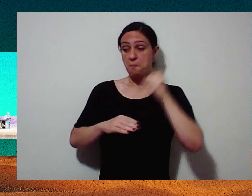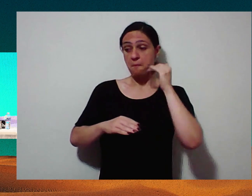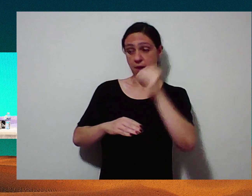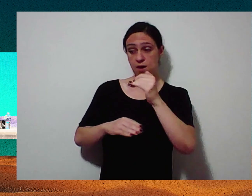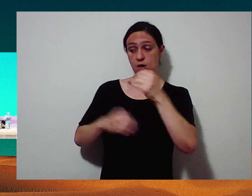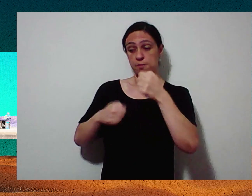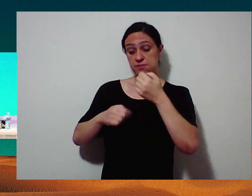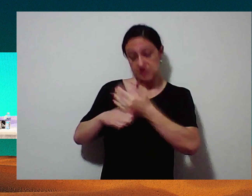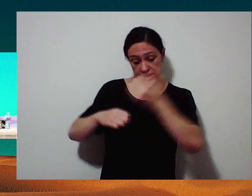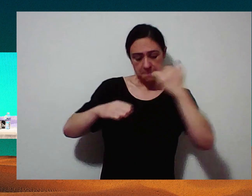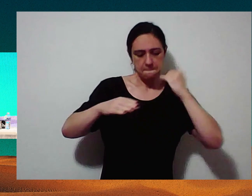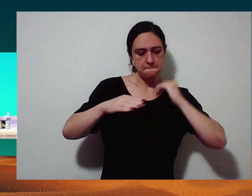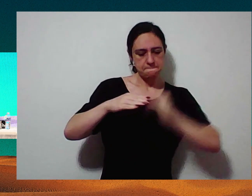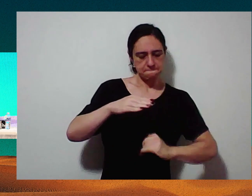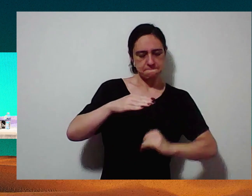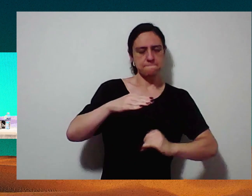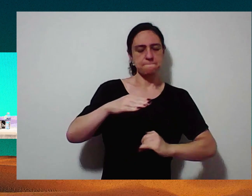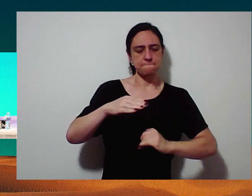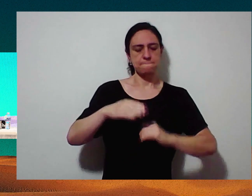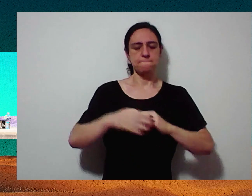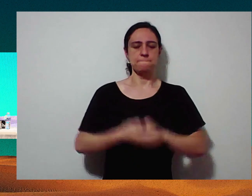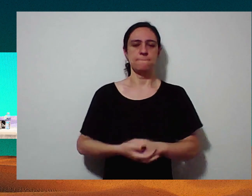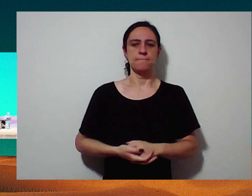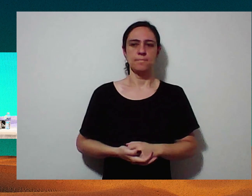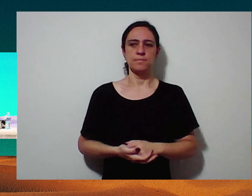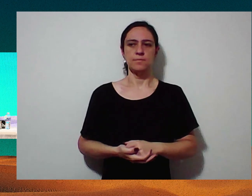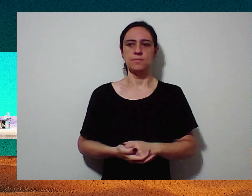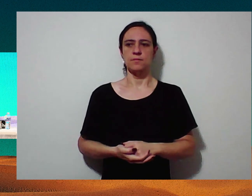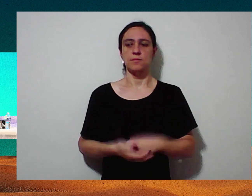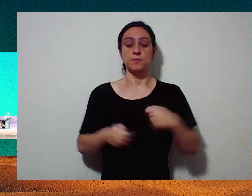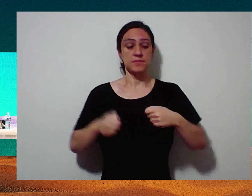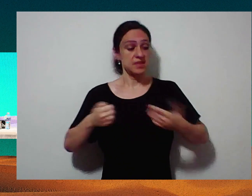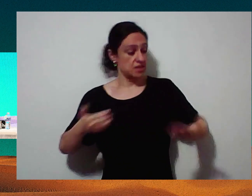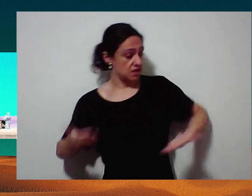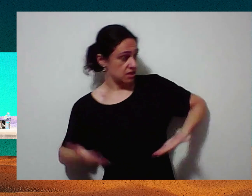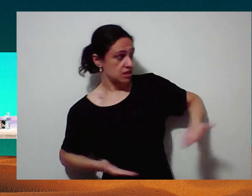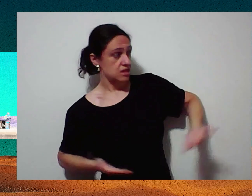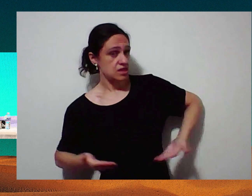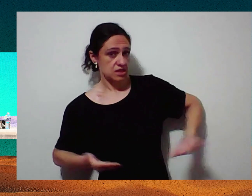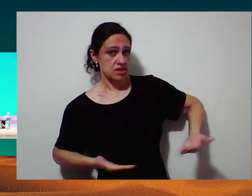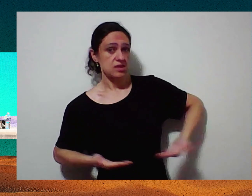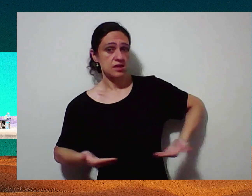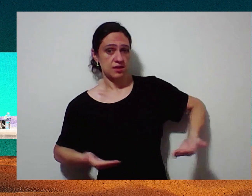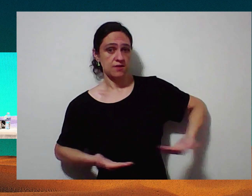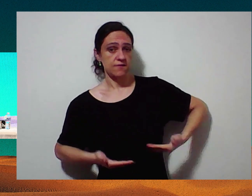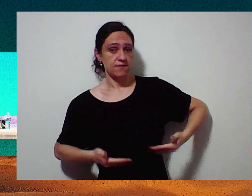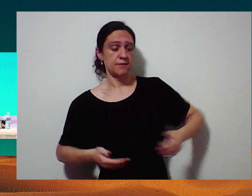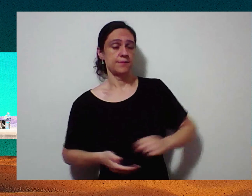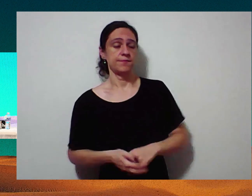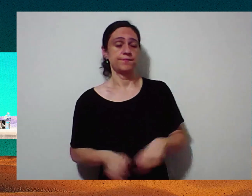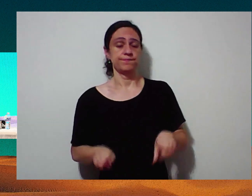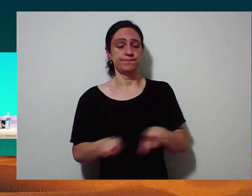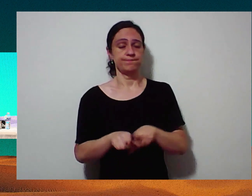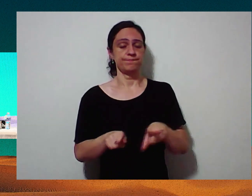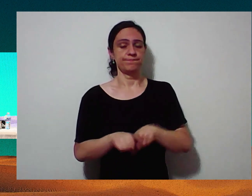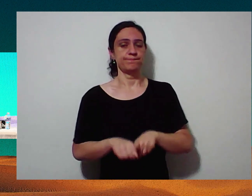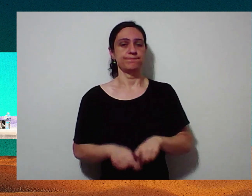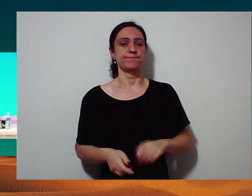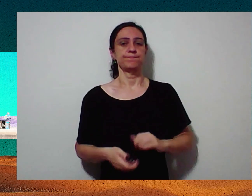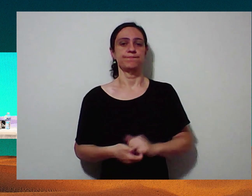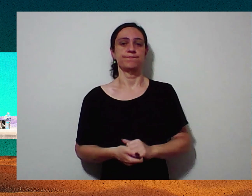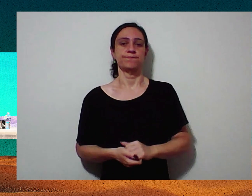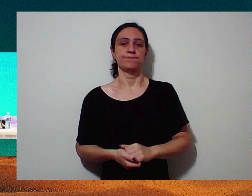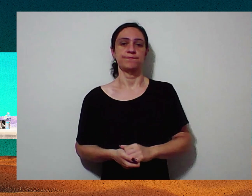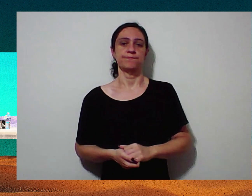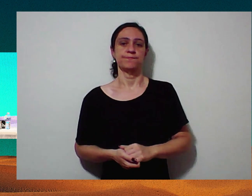dirige seja como o que serve. On the contrary, he who is greatest among you, let him be as the younger, and he who